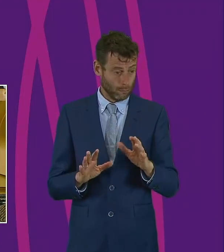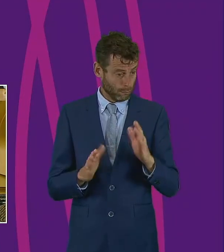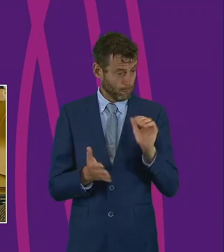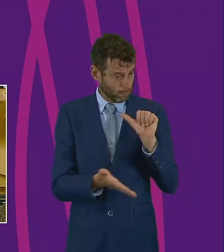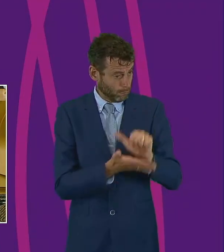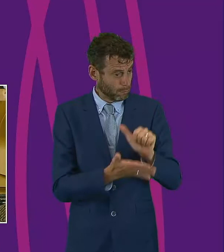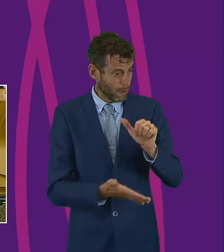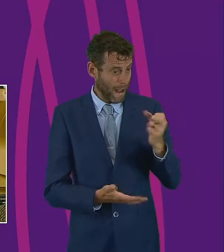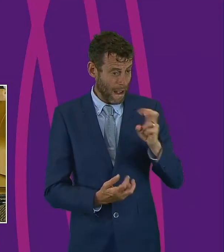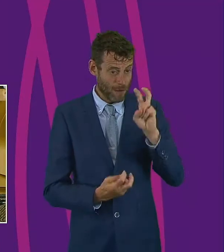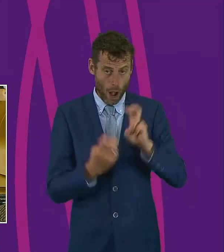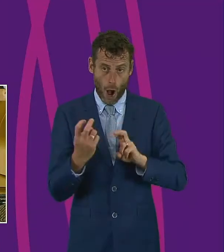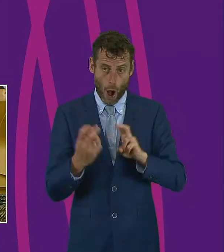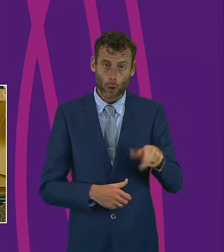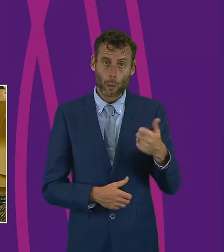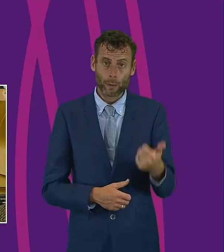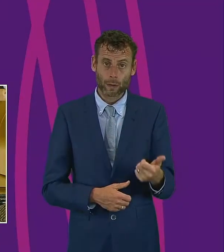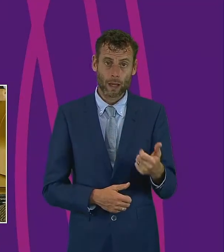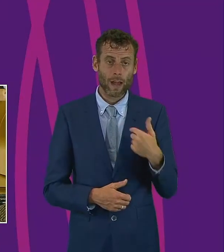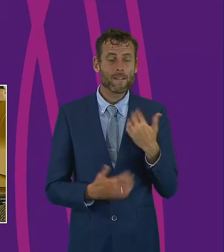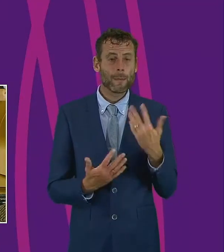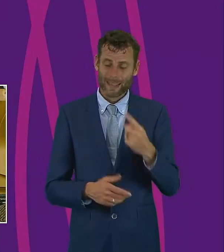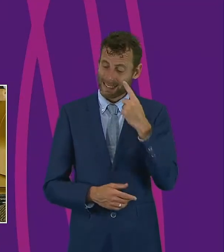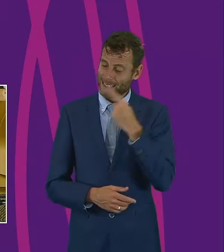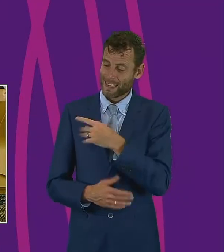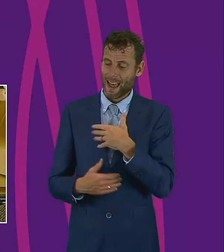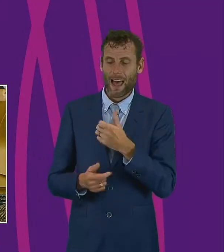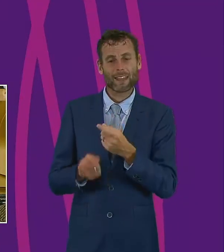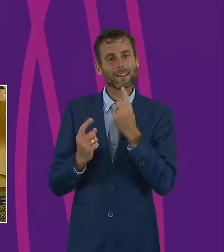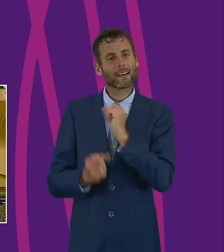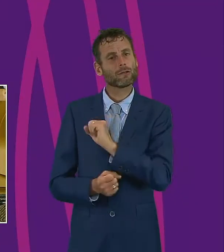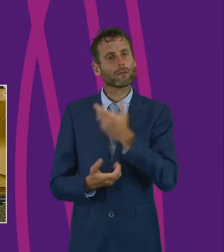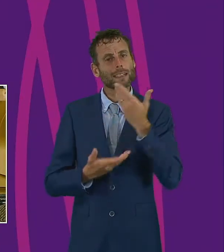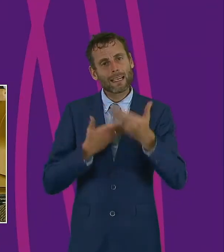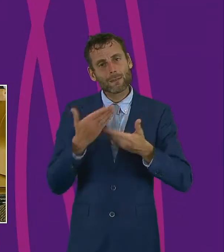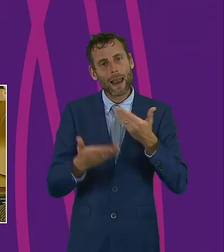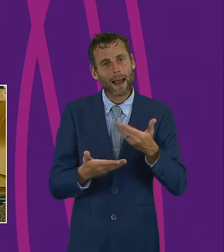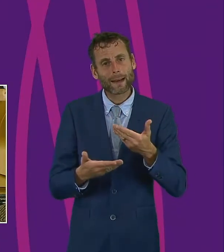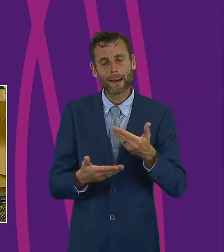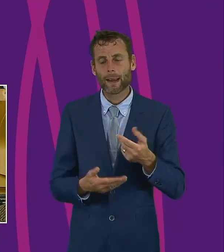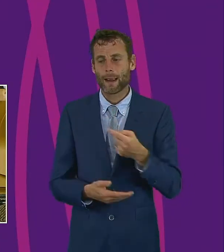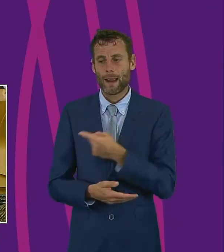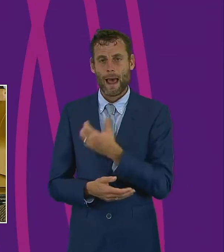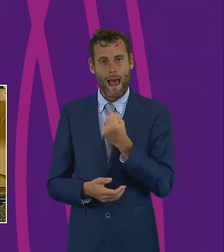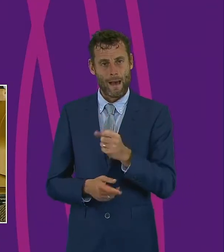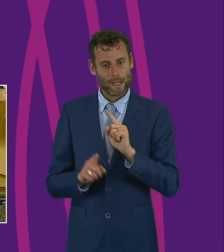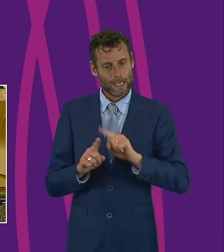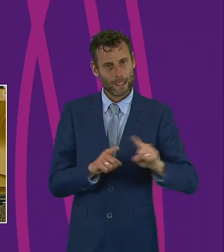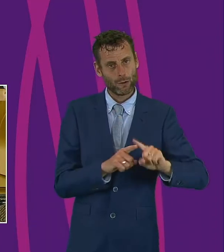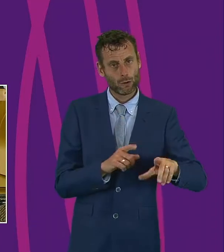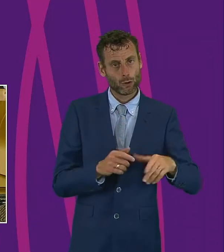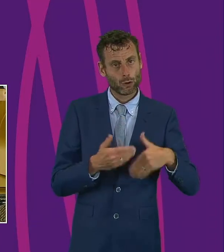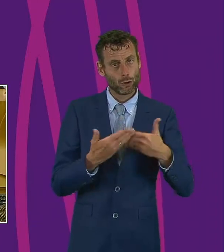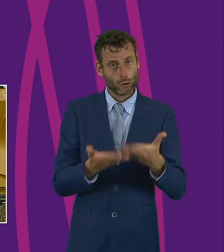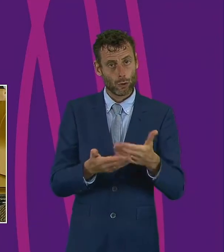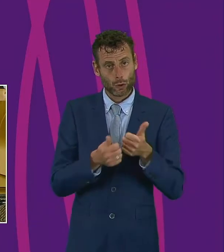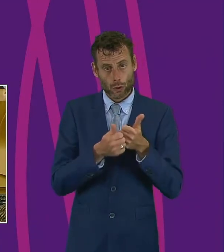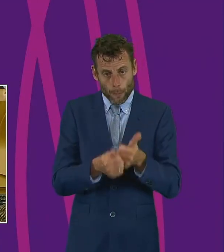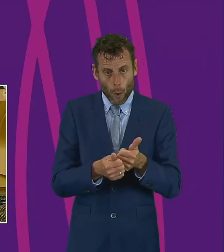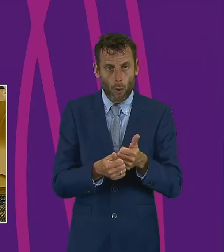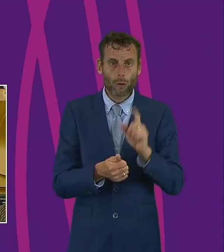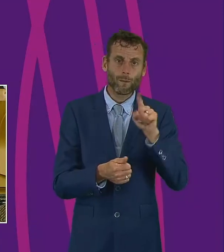merit. I've seen a response from the Health Secretary on this, which sets out the range of support that is available for trainee